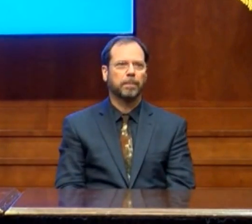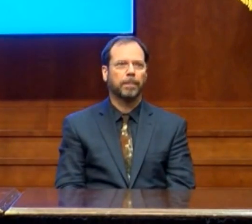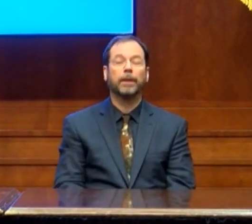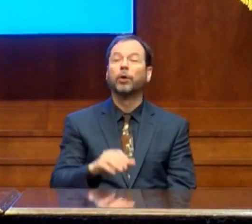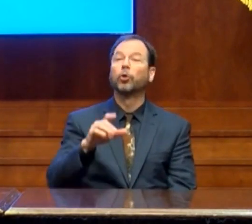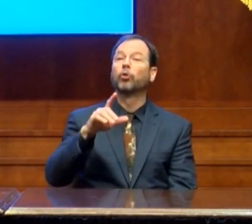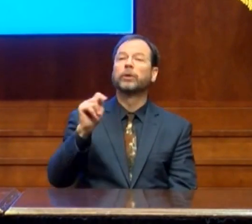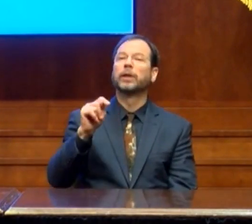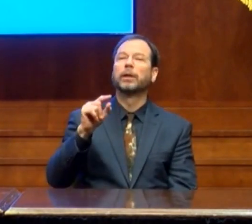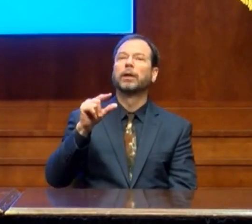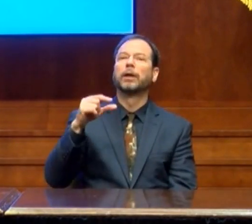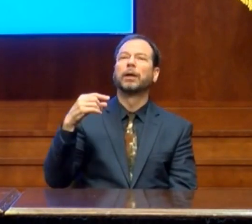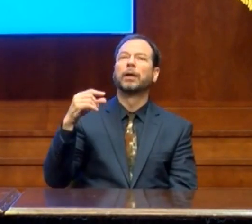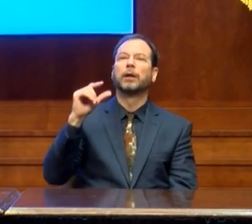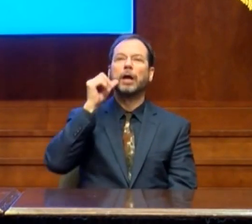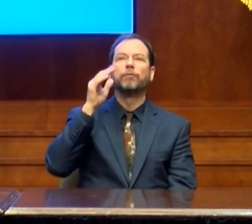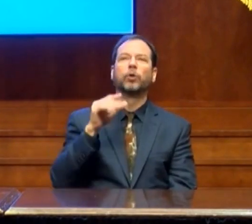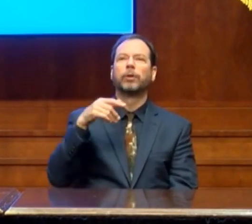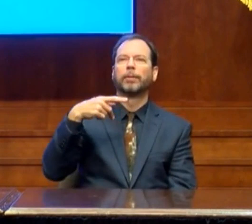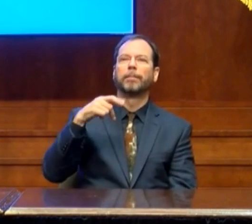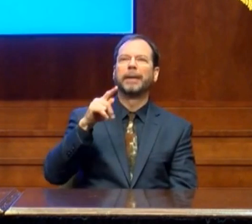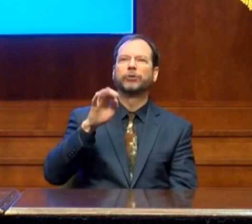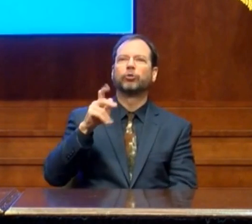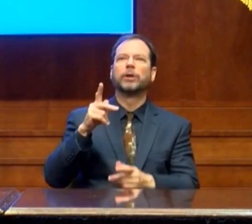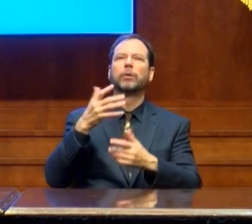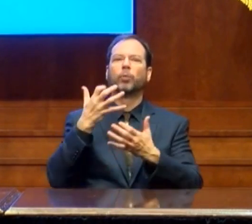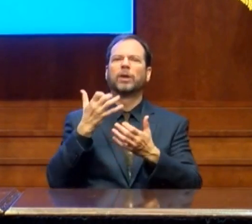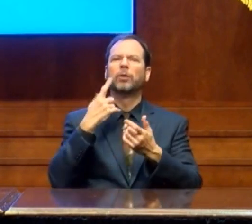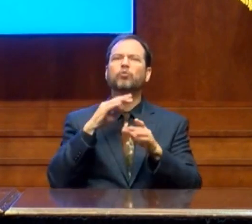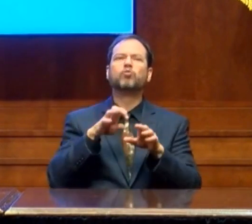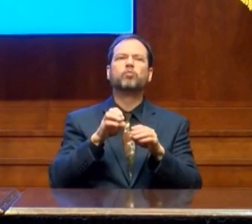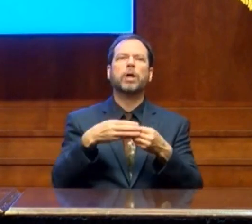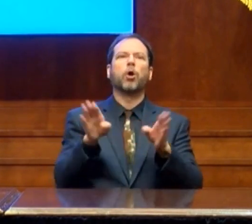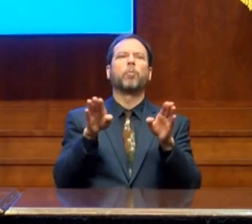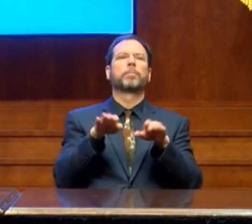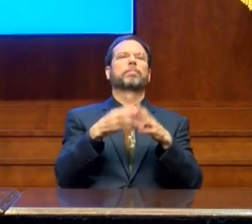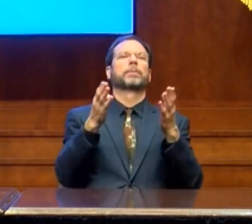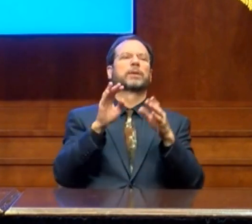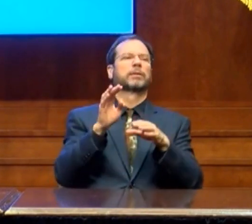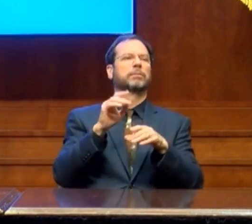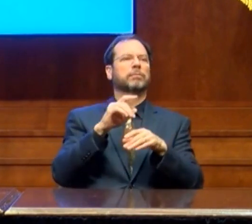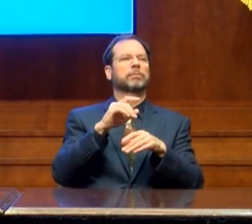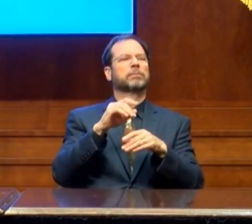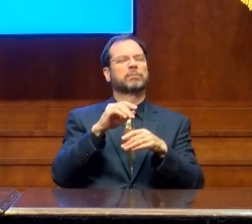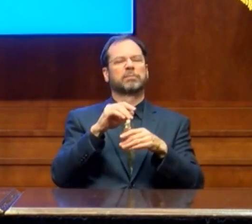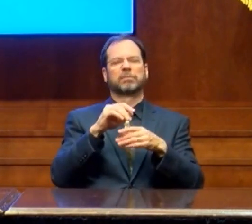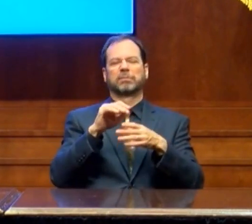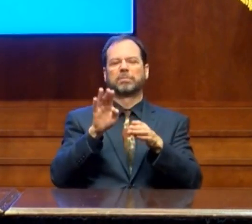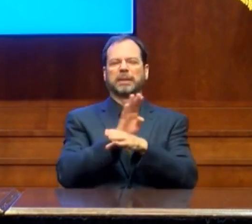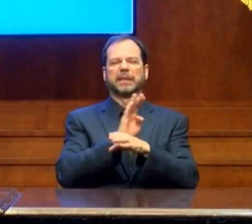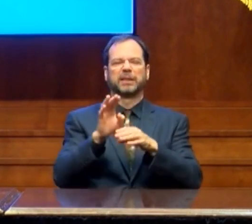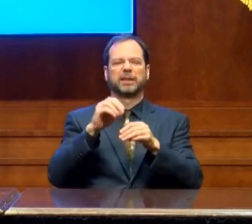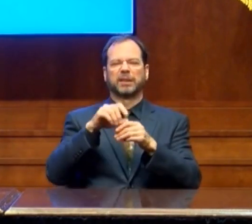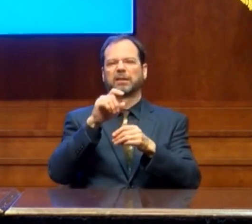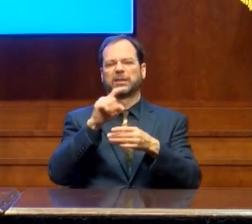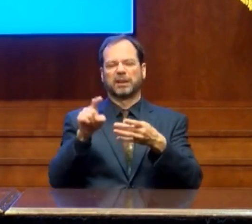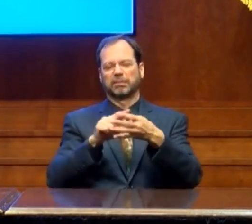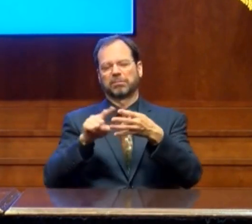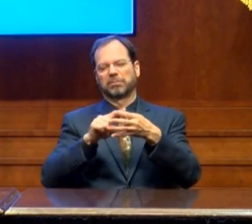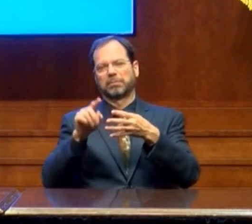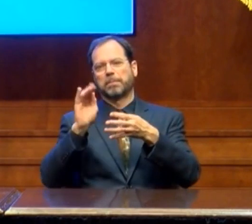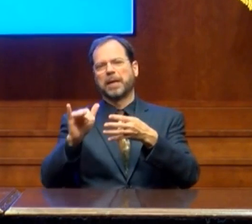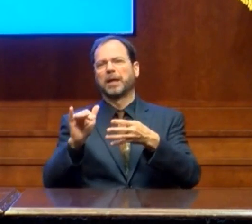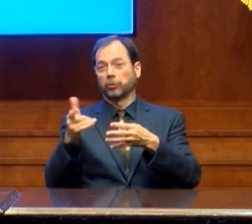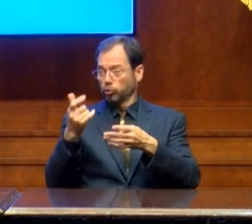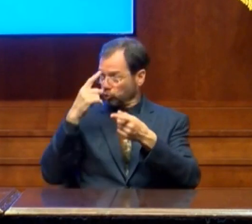Yeah, so Lieutenant Governor Patrick said that he is hoping to reopen some businesses in the Texas economy by the first week of May. Do you agree with